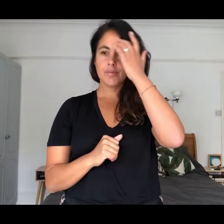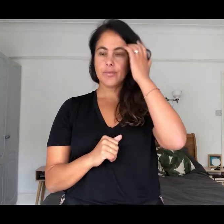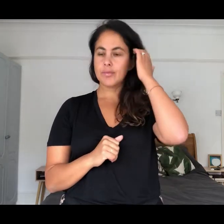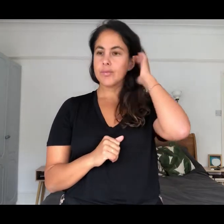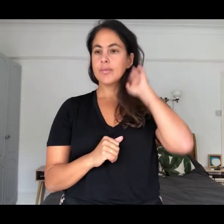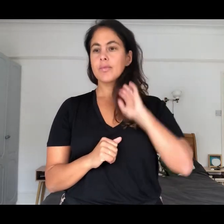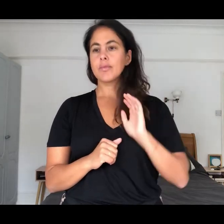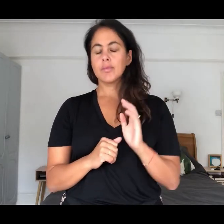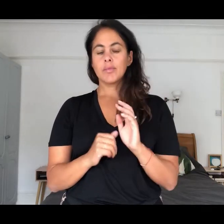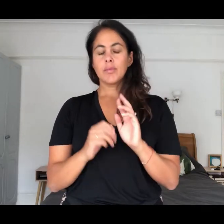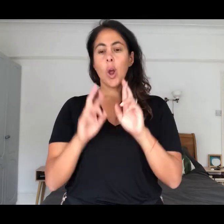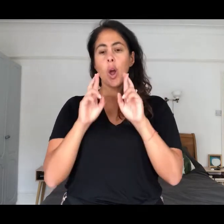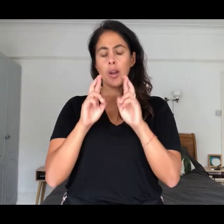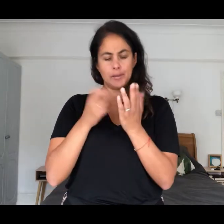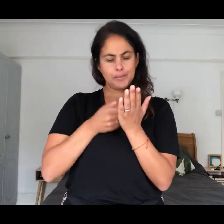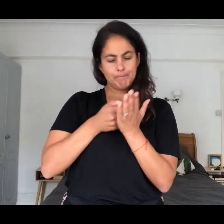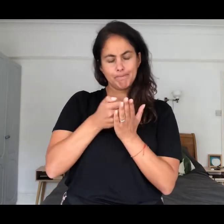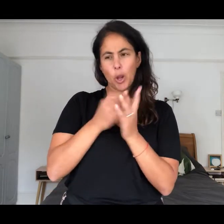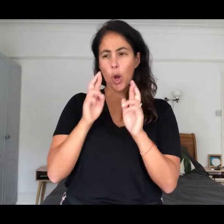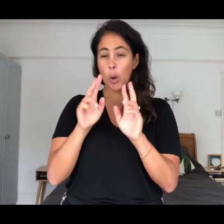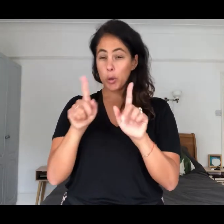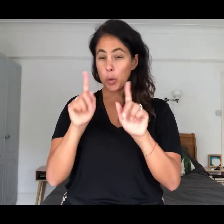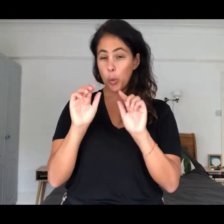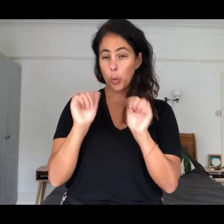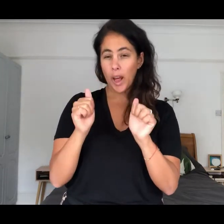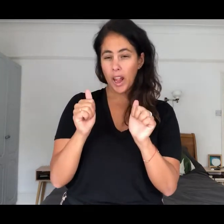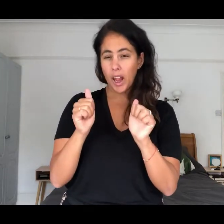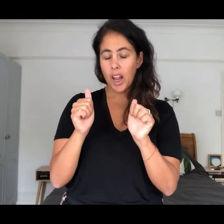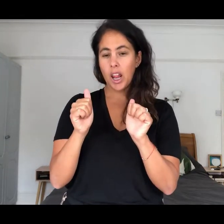Hope you are doing well.